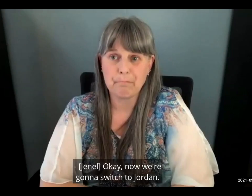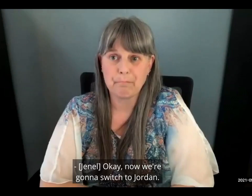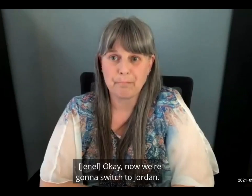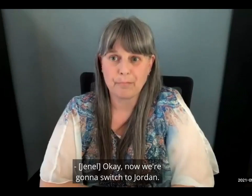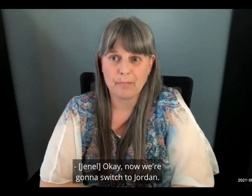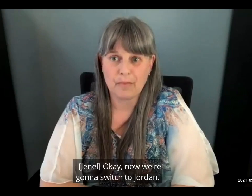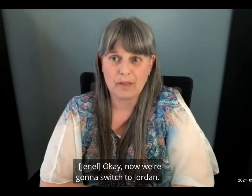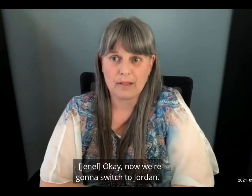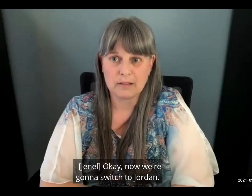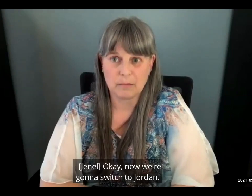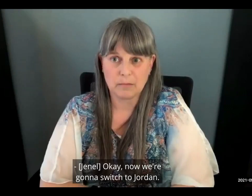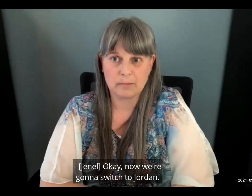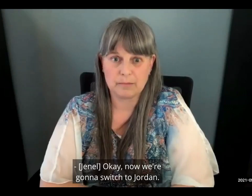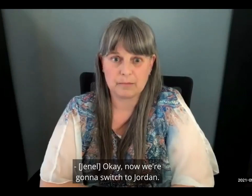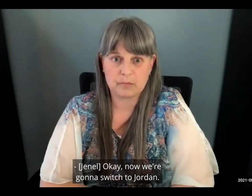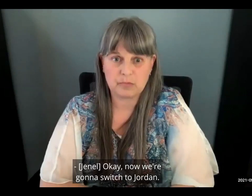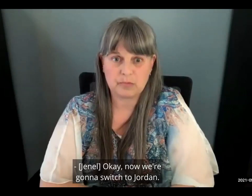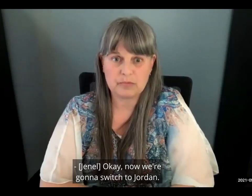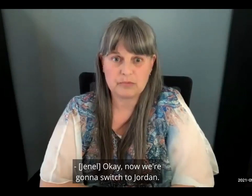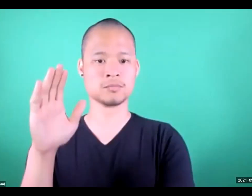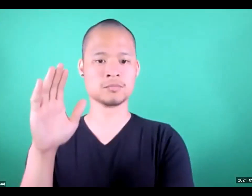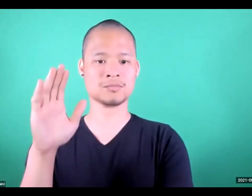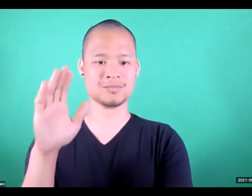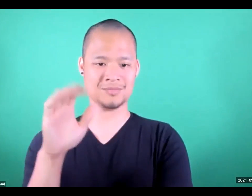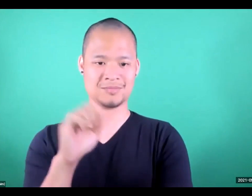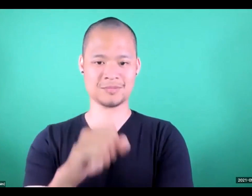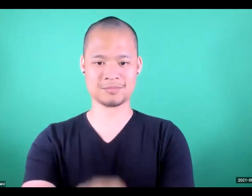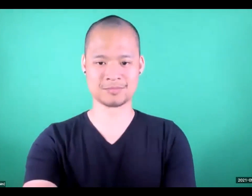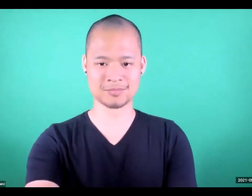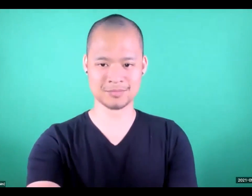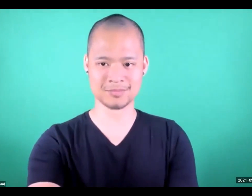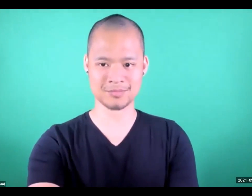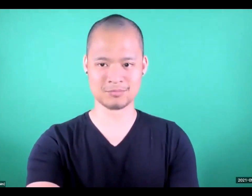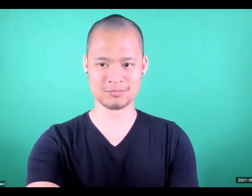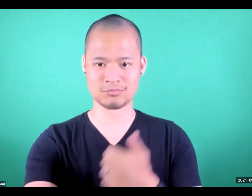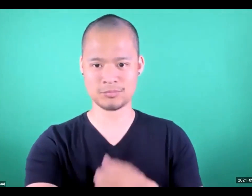Oh, okay. Now we're going to switch to Jordan.